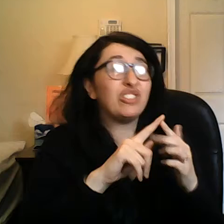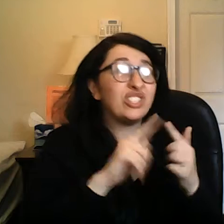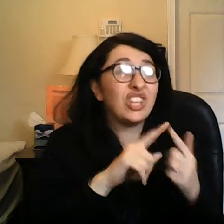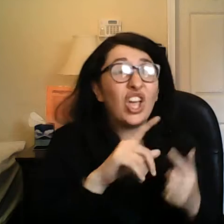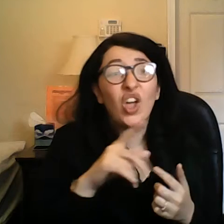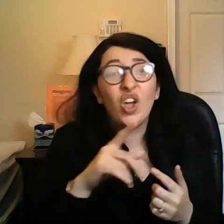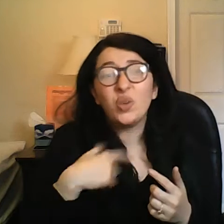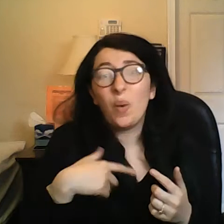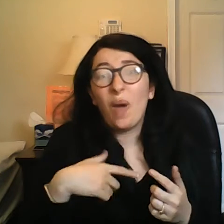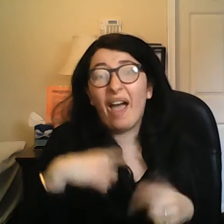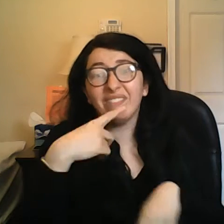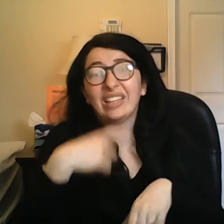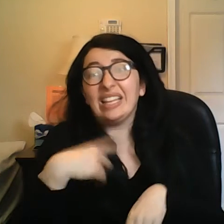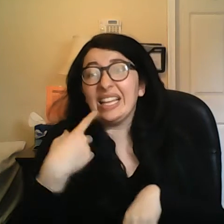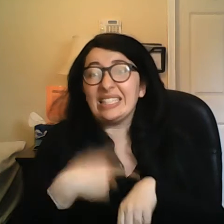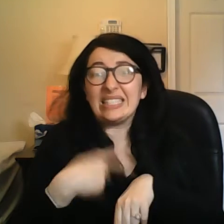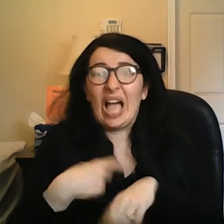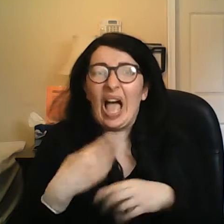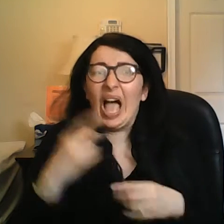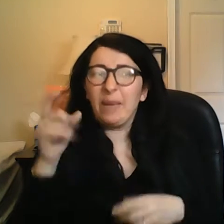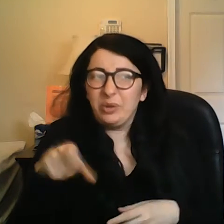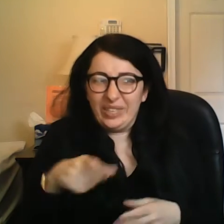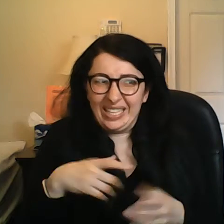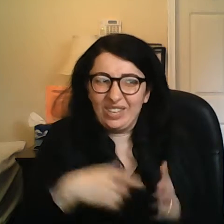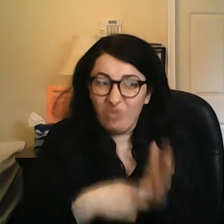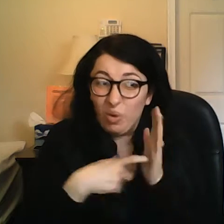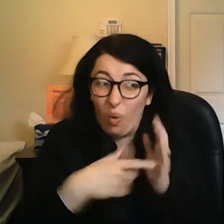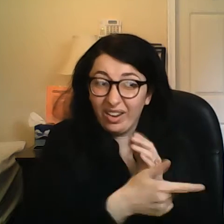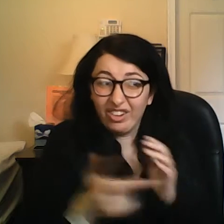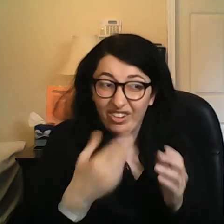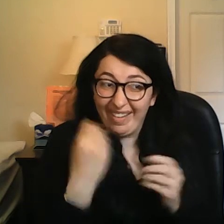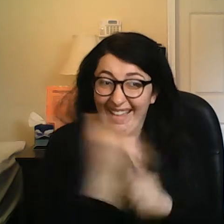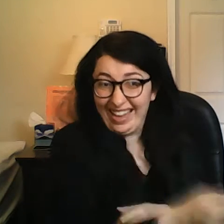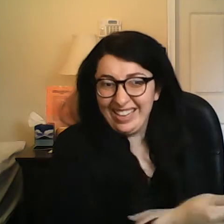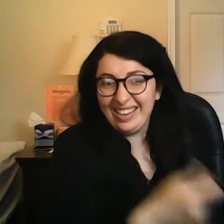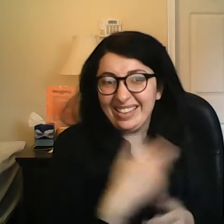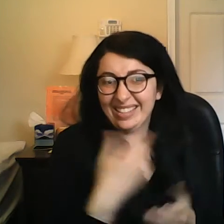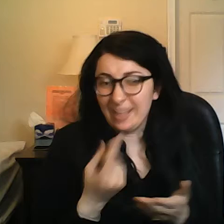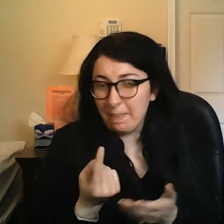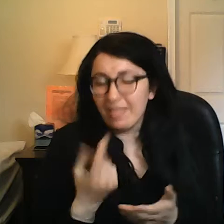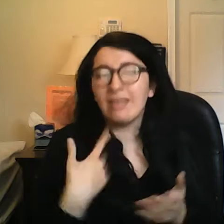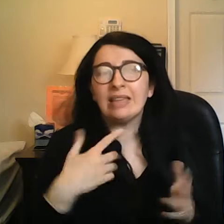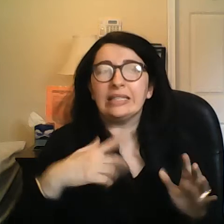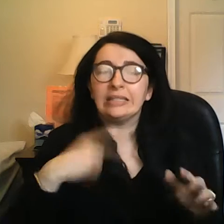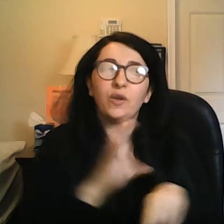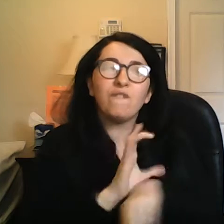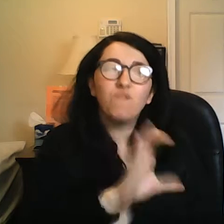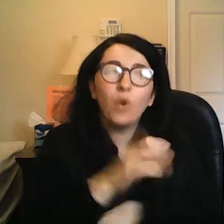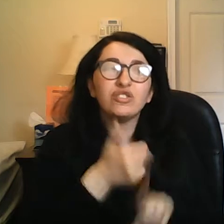you to be disciplined. And when you're self-taught, you have to force yourself to be disciplined, which I think is a